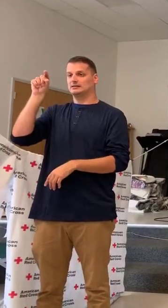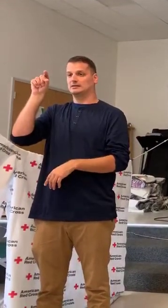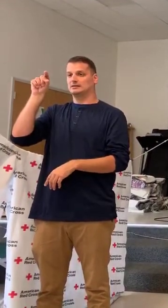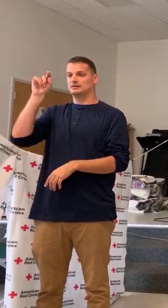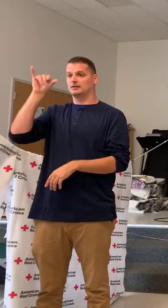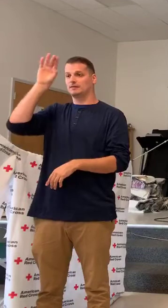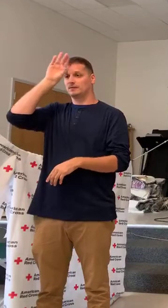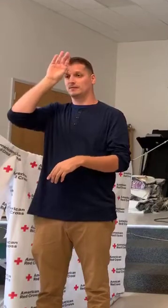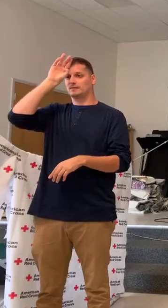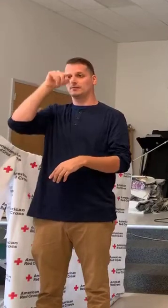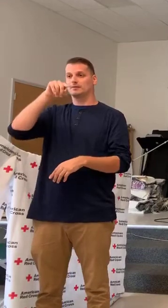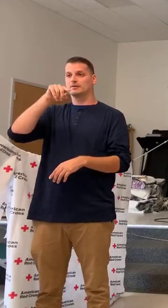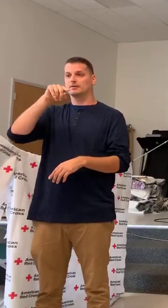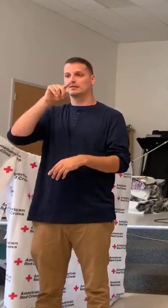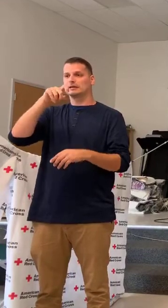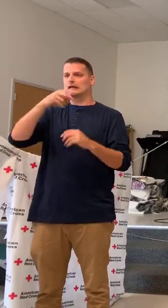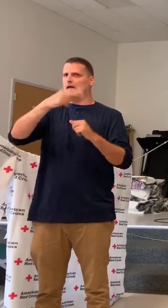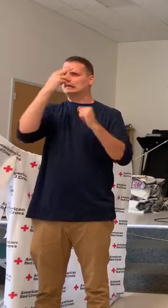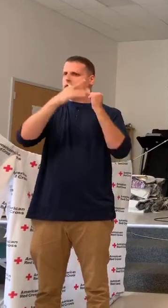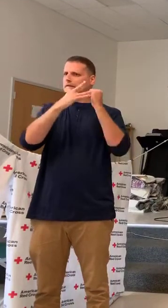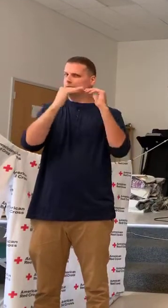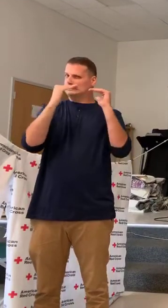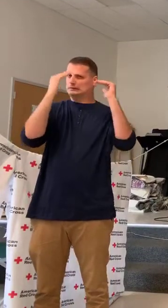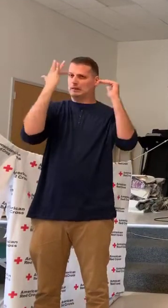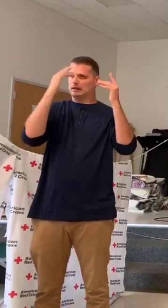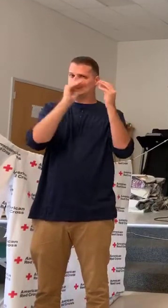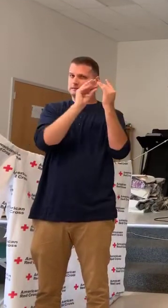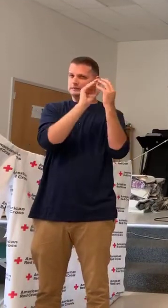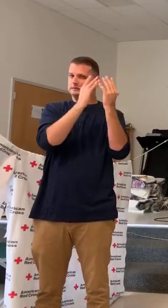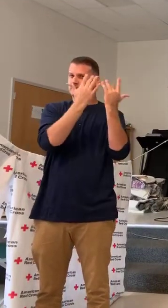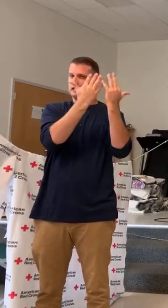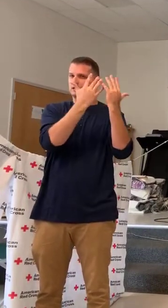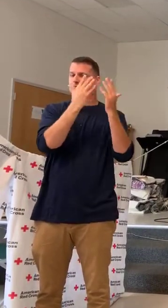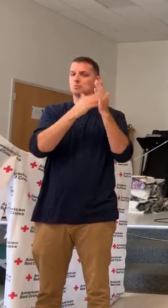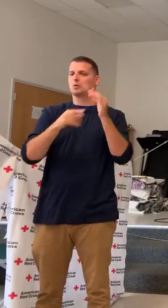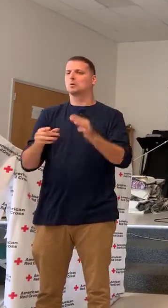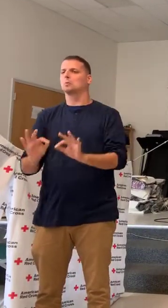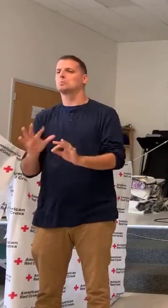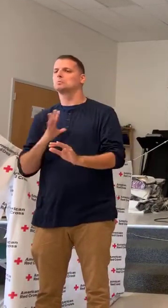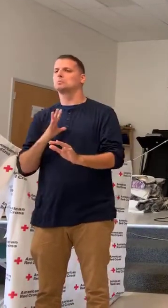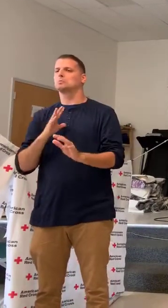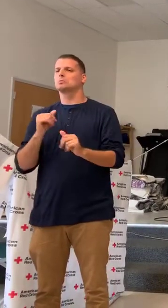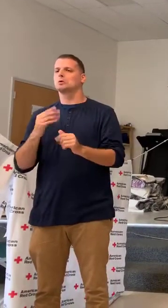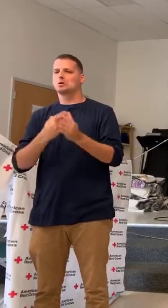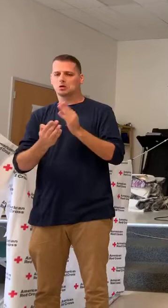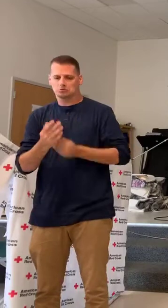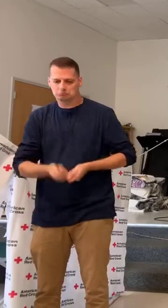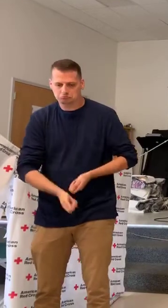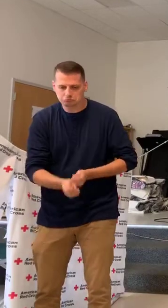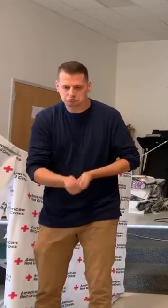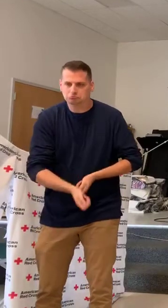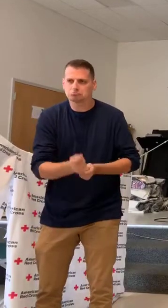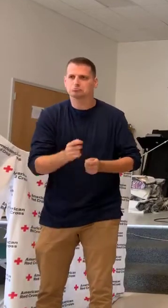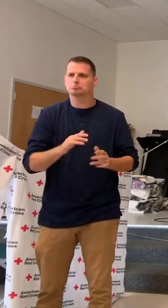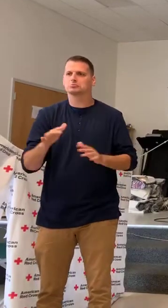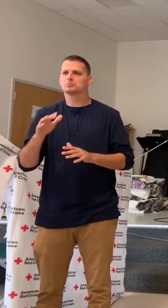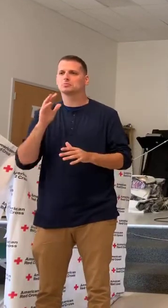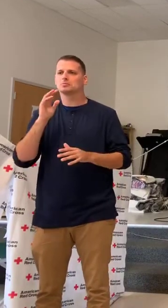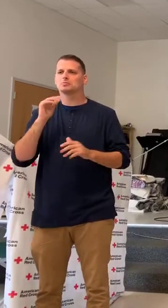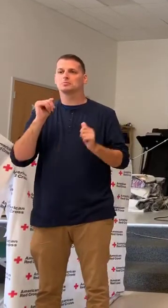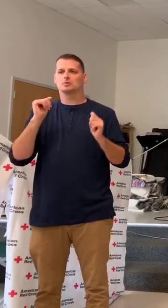information officer here every day until Thursday was we didn't have the bodies to do the low-tech. But we could certainly give you the high-tech, and we did our best.